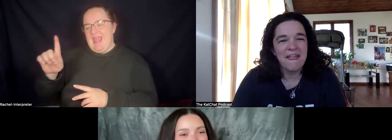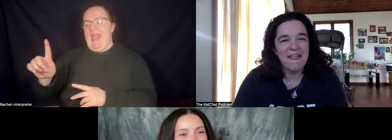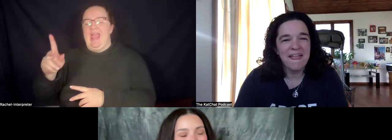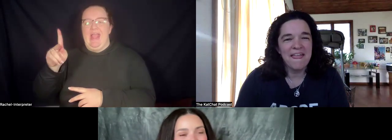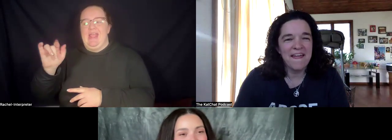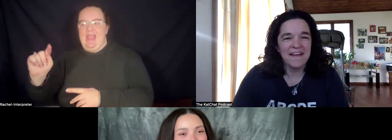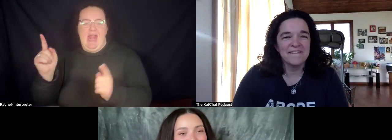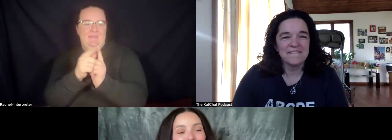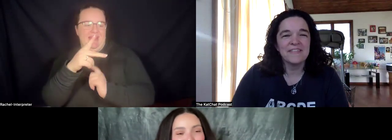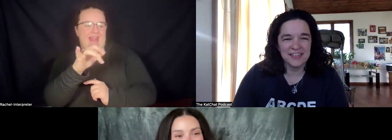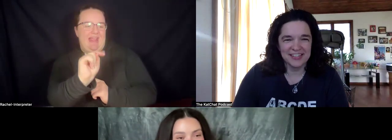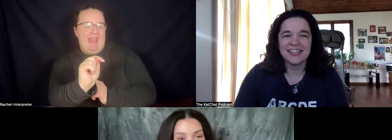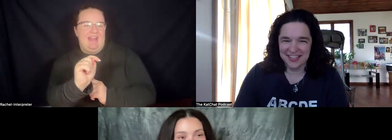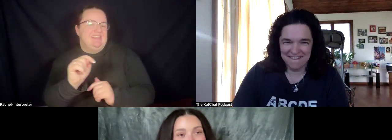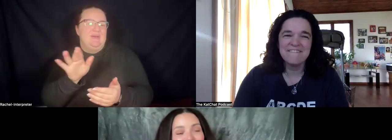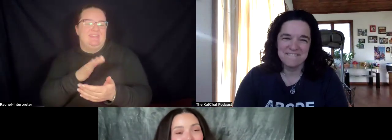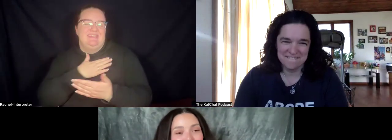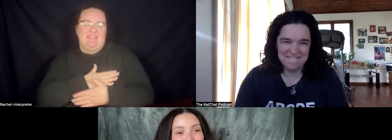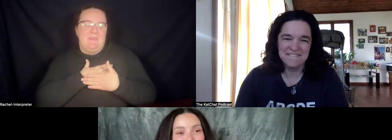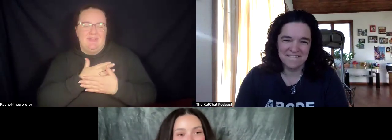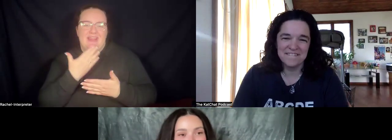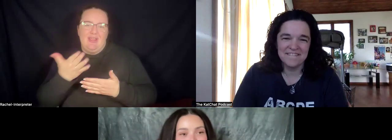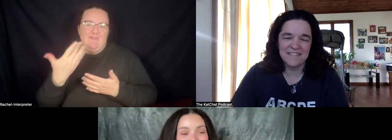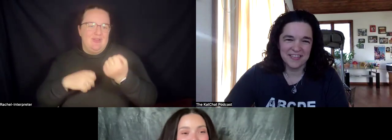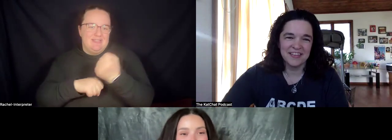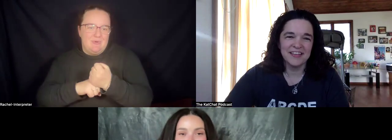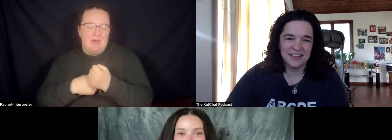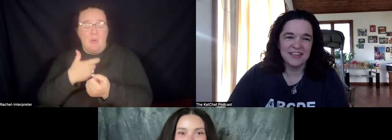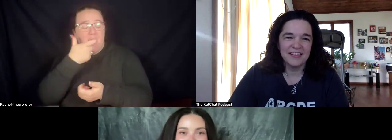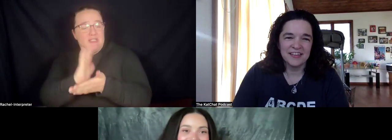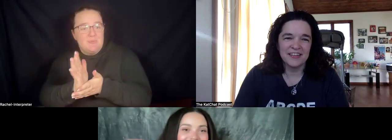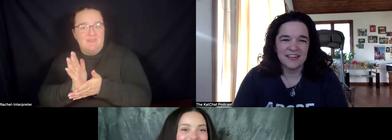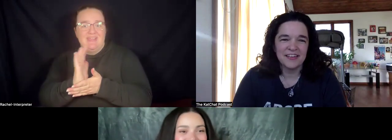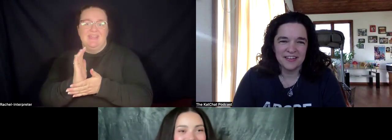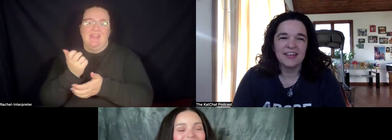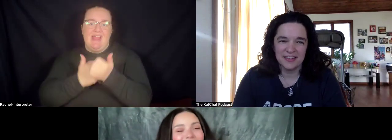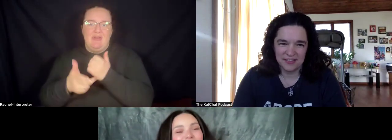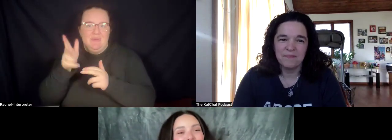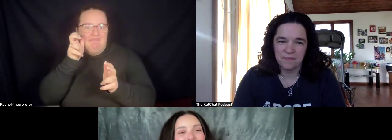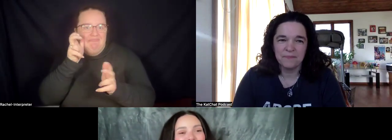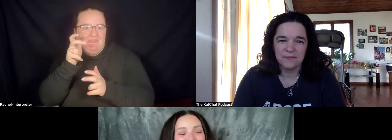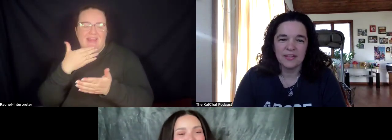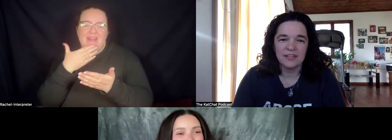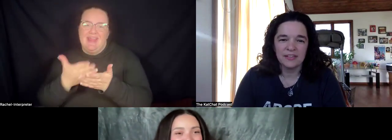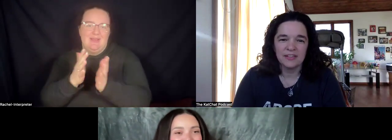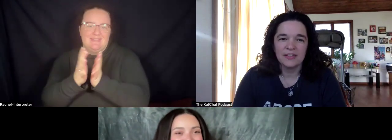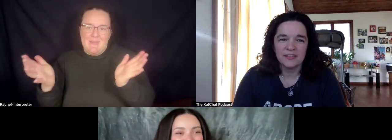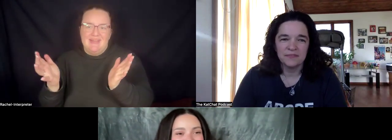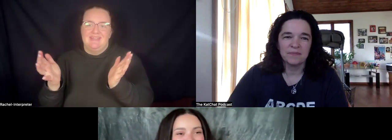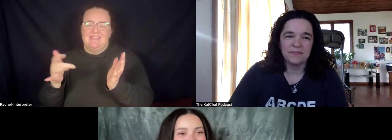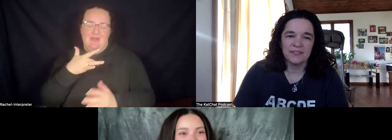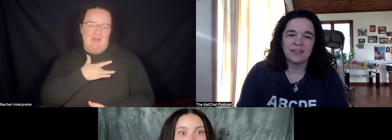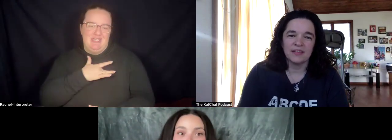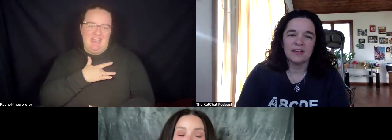such a pleasure. So thank you for your support and for watching the movie, and to everyone that listened in. Thank you so much. I really appreciate